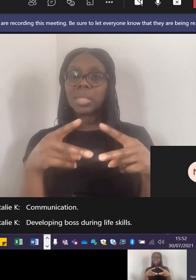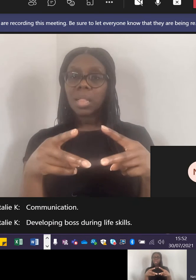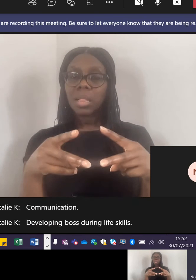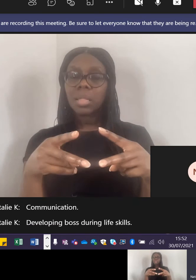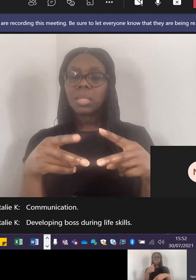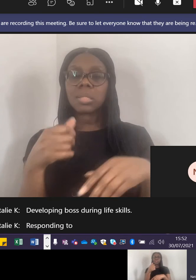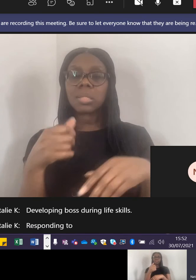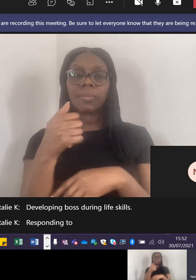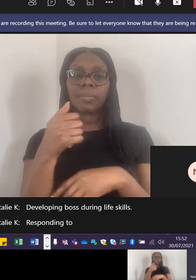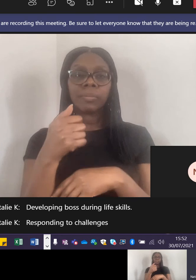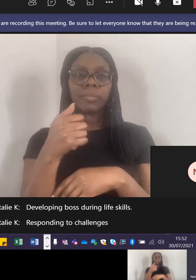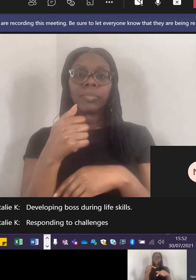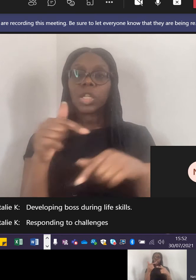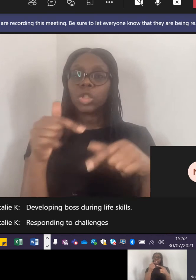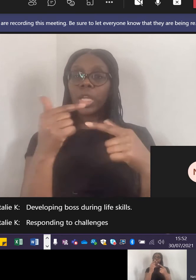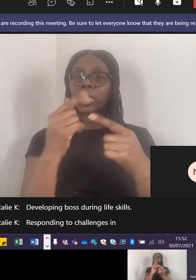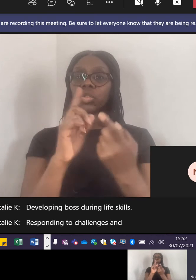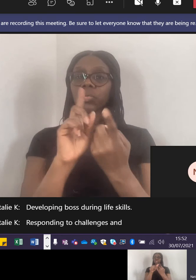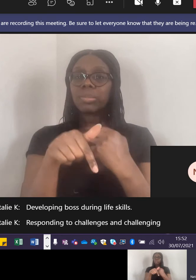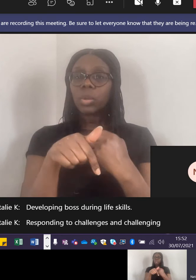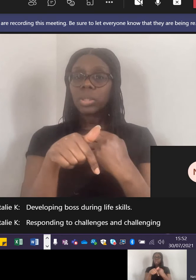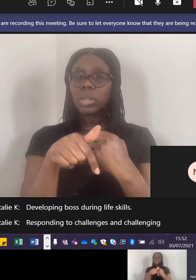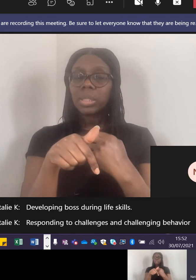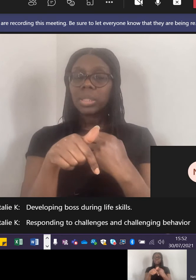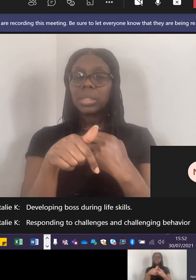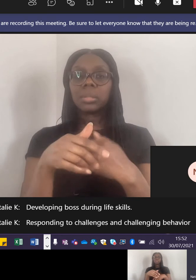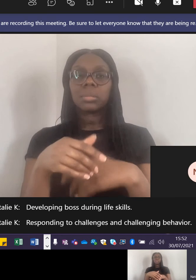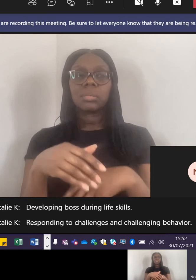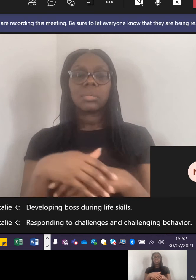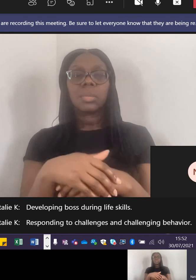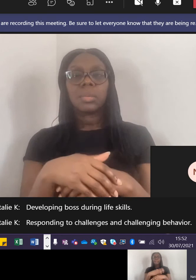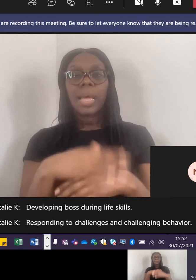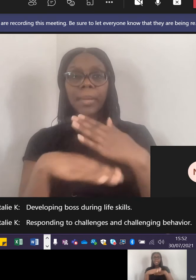responding to challenges and challenging behaviour,